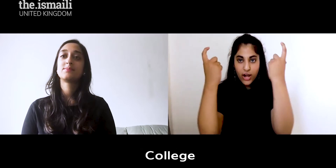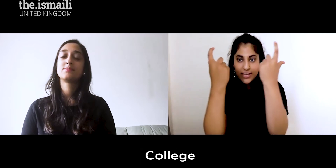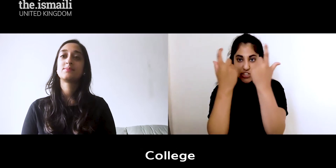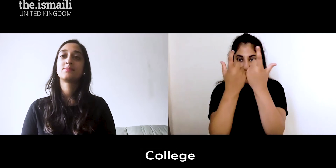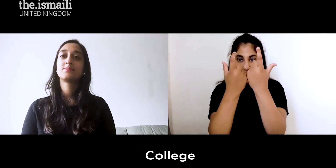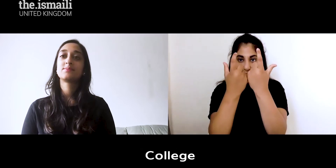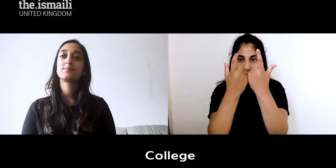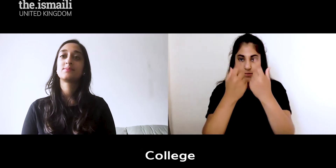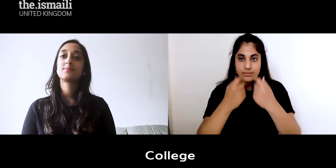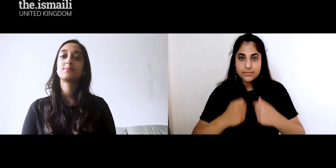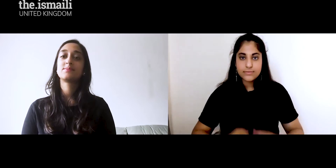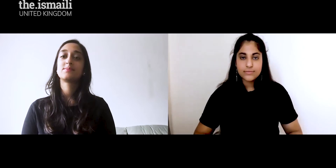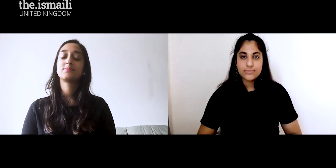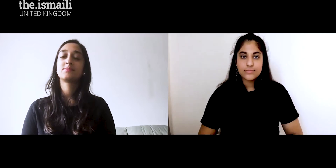College.